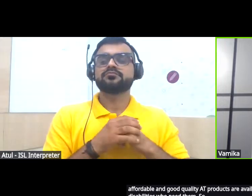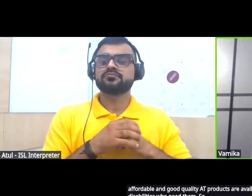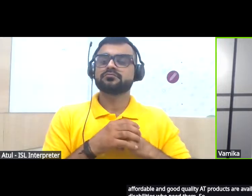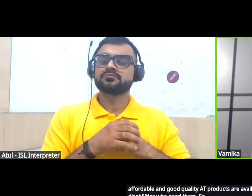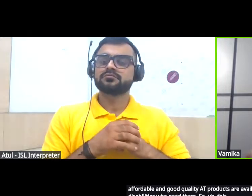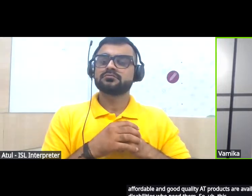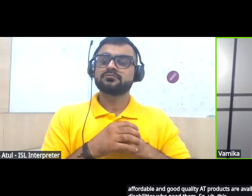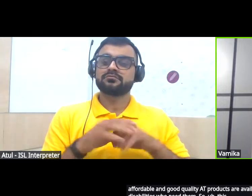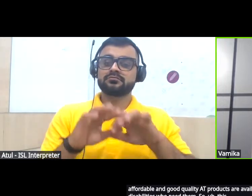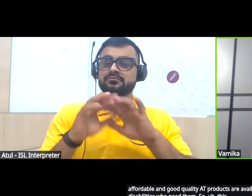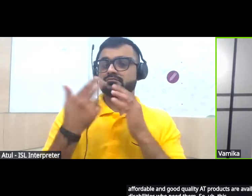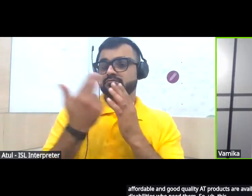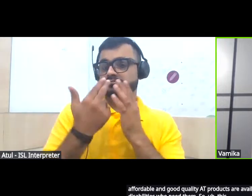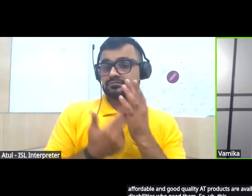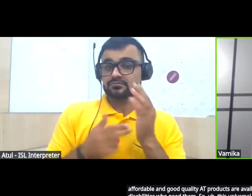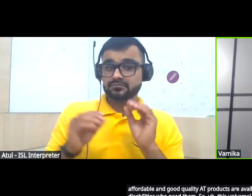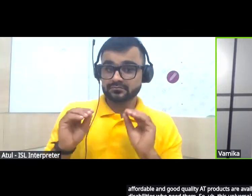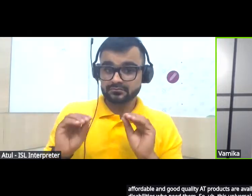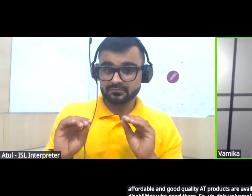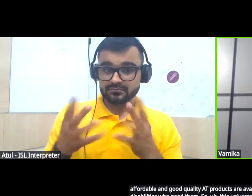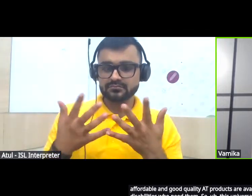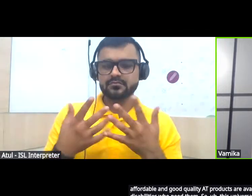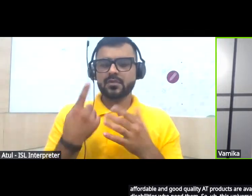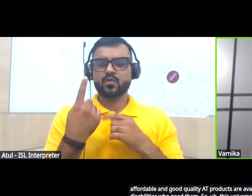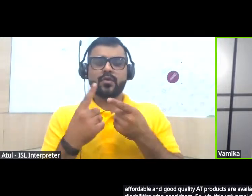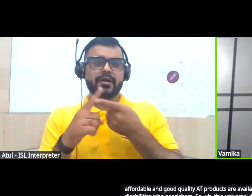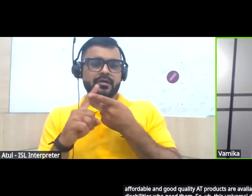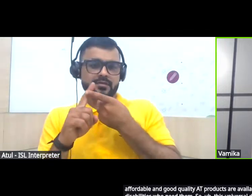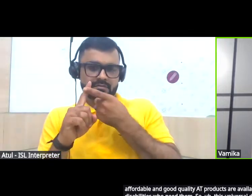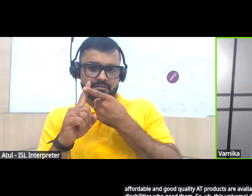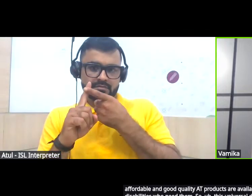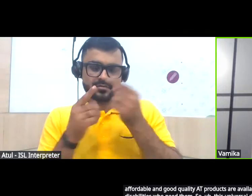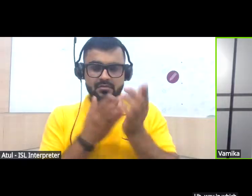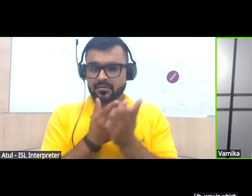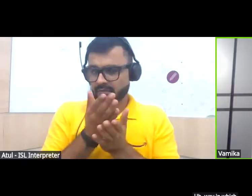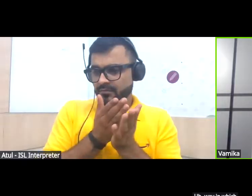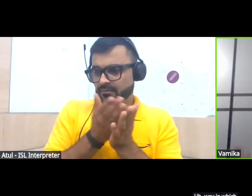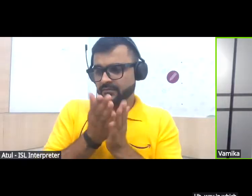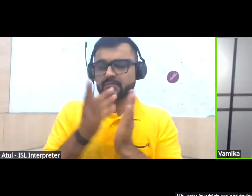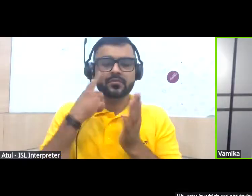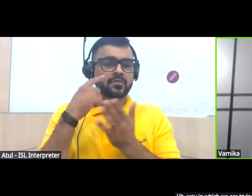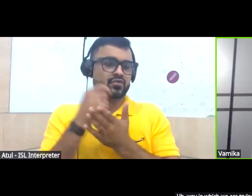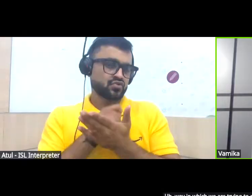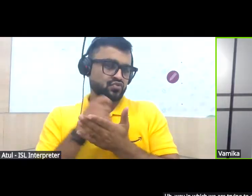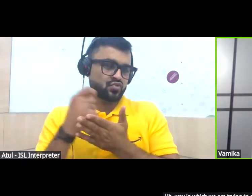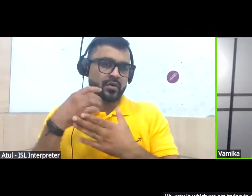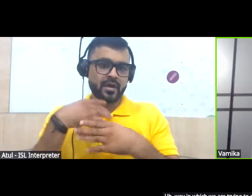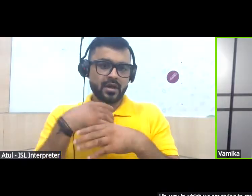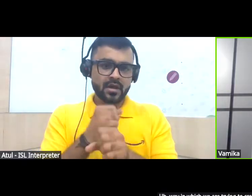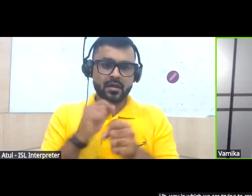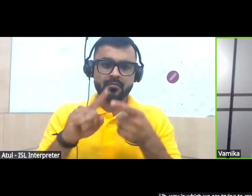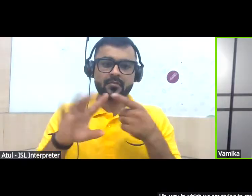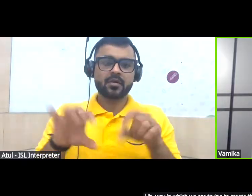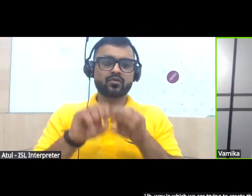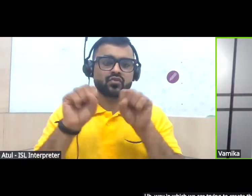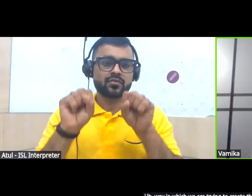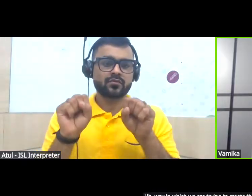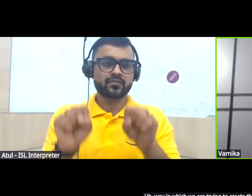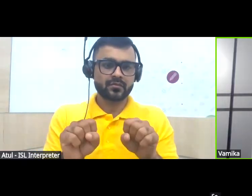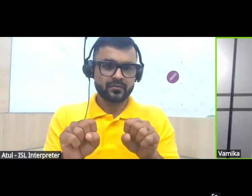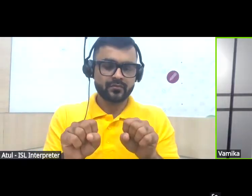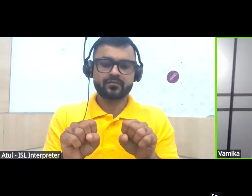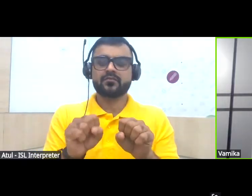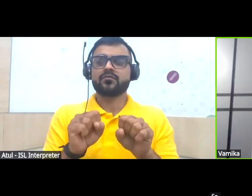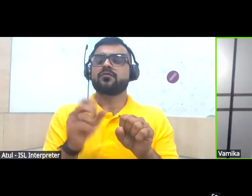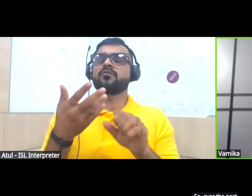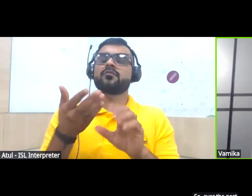this Universal Design Initiative is one way in which we are trying to create that ecosystem. So, over